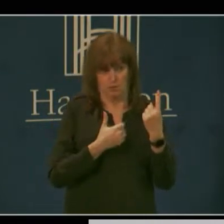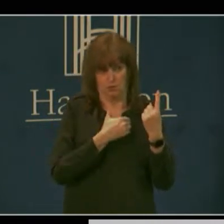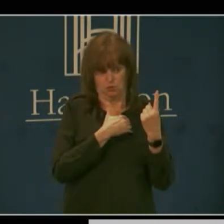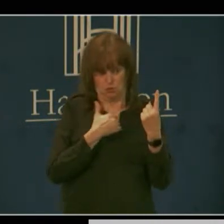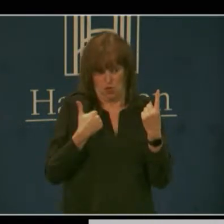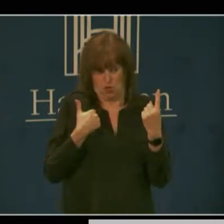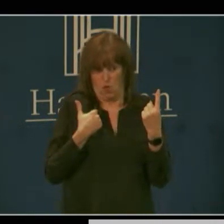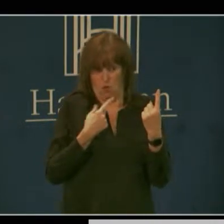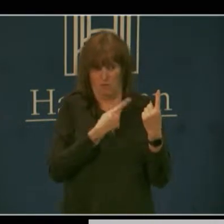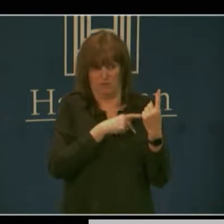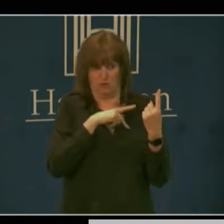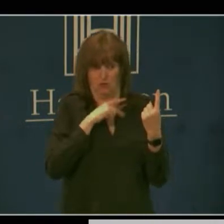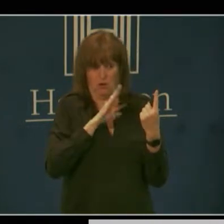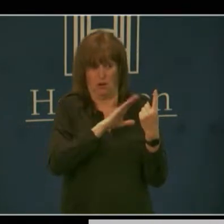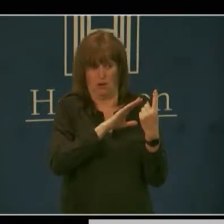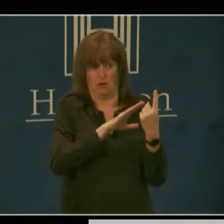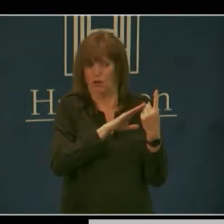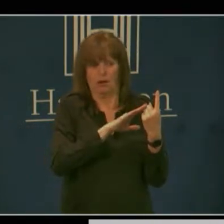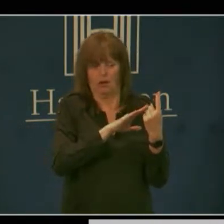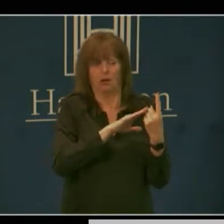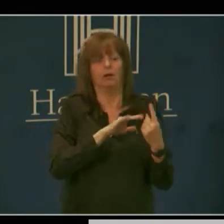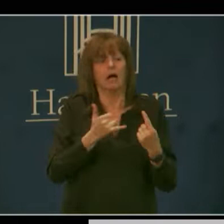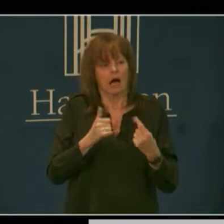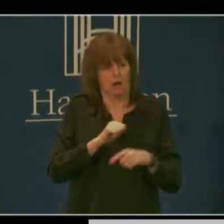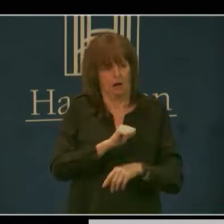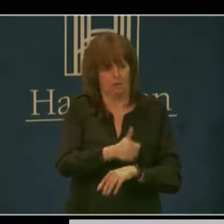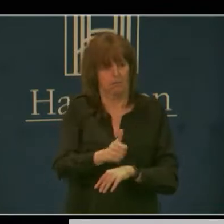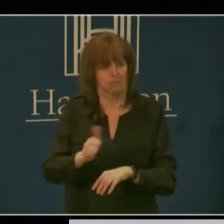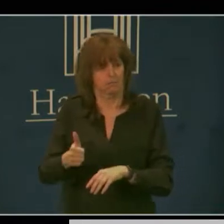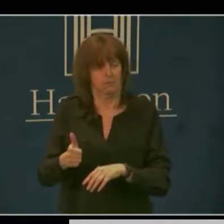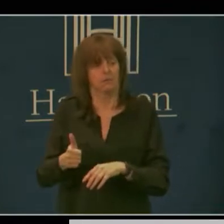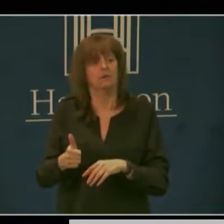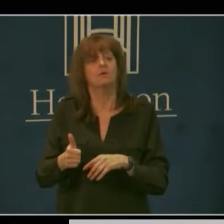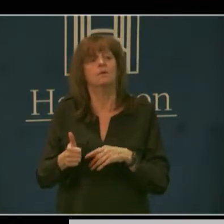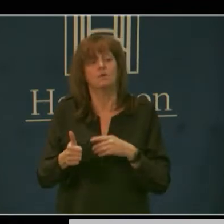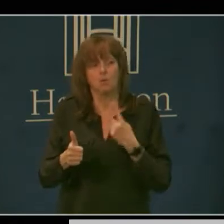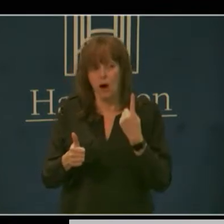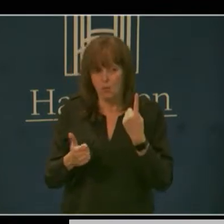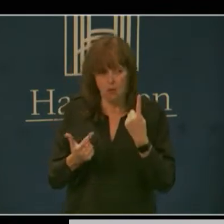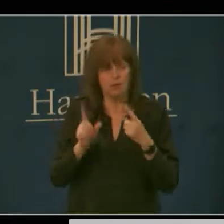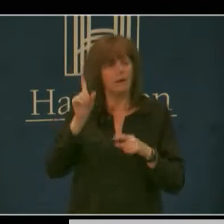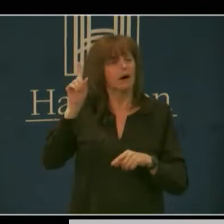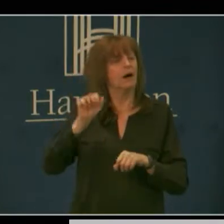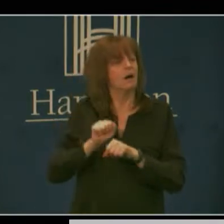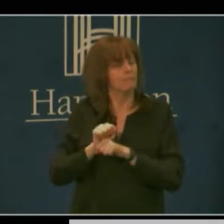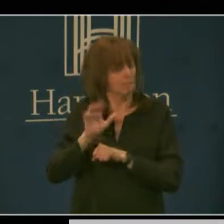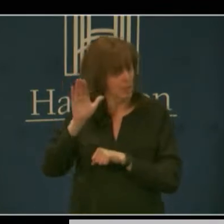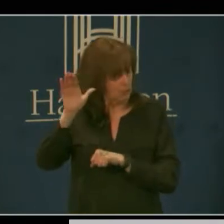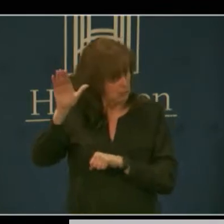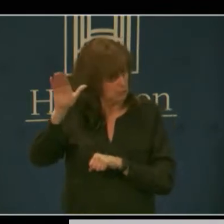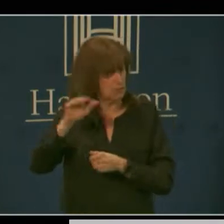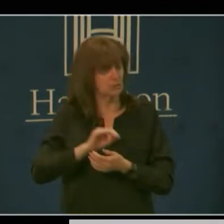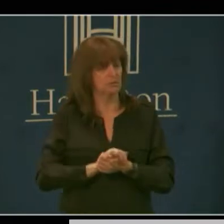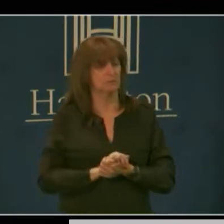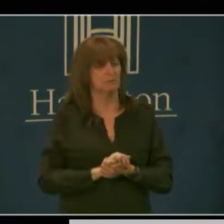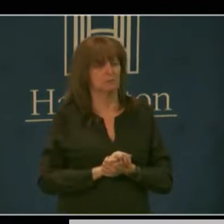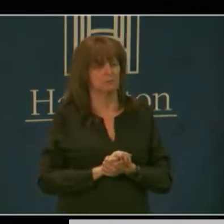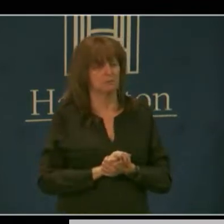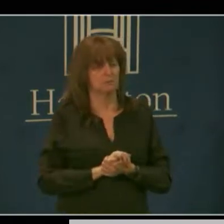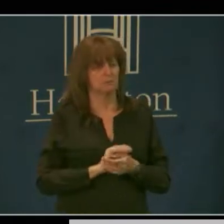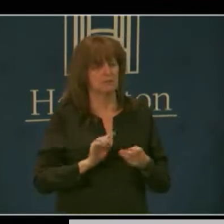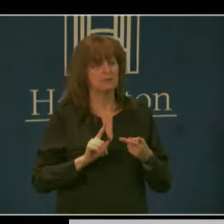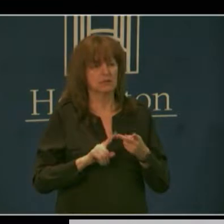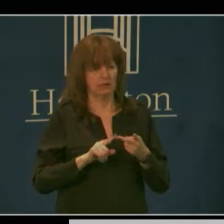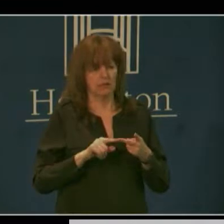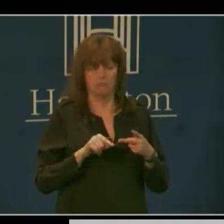branched out to regional labs, including the one that we have up on Fennel Avenue, and they've been processing. And then the hospital lab now,